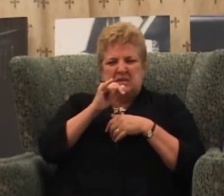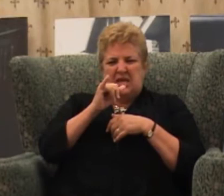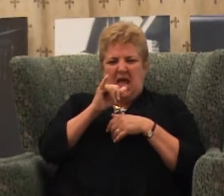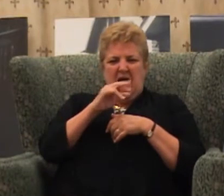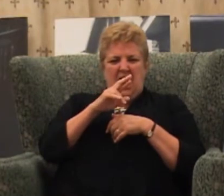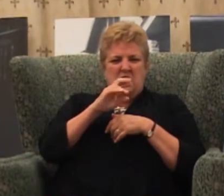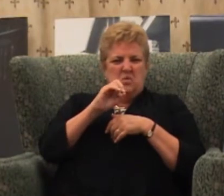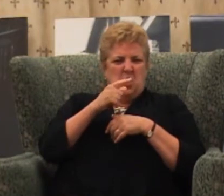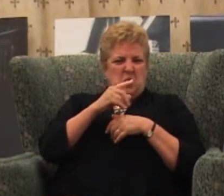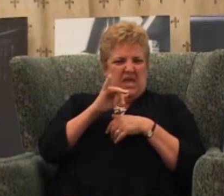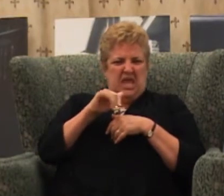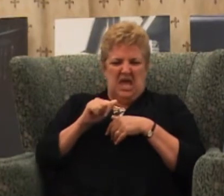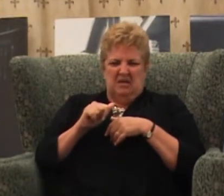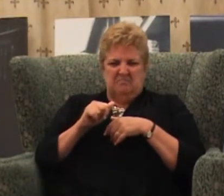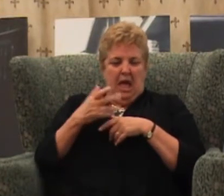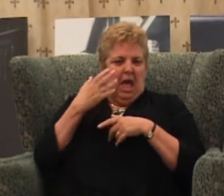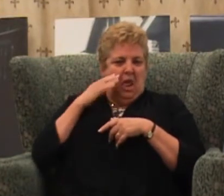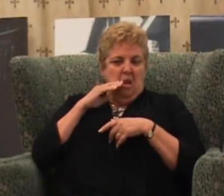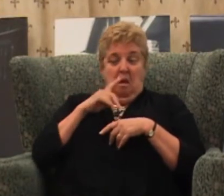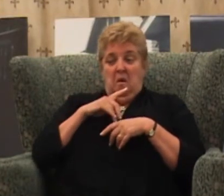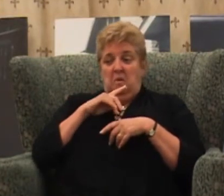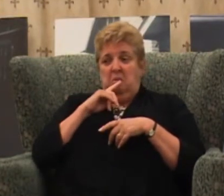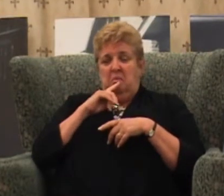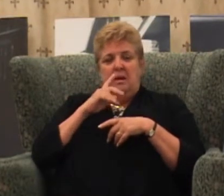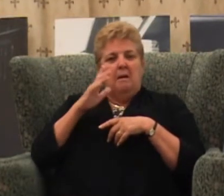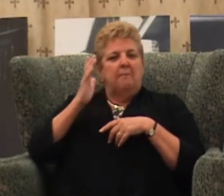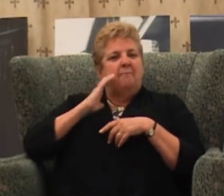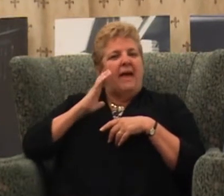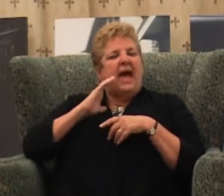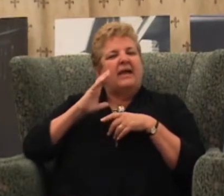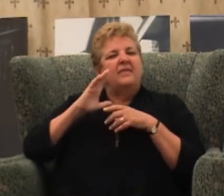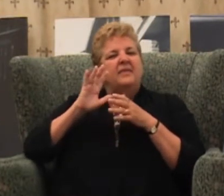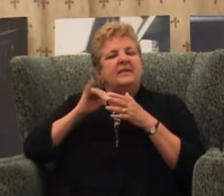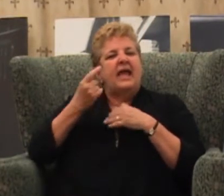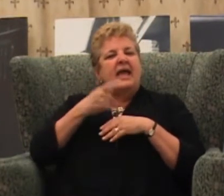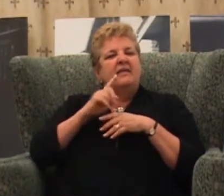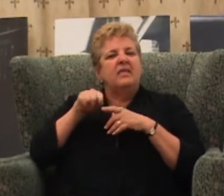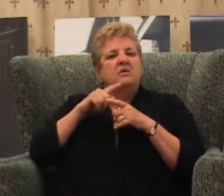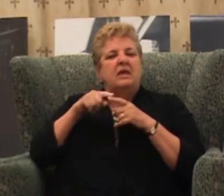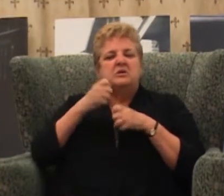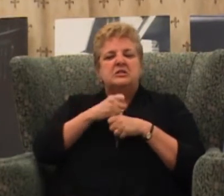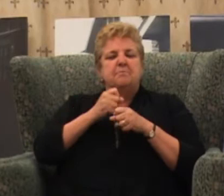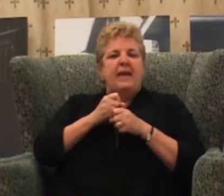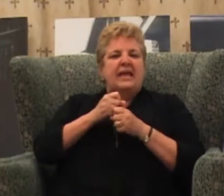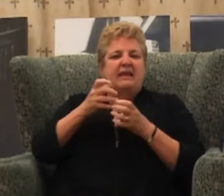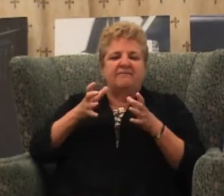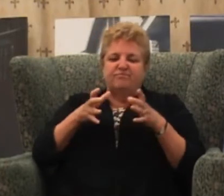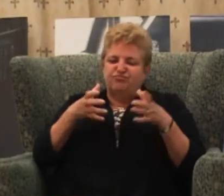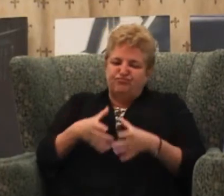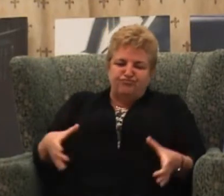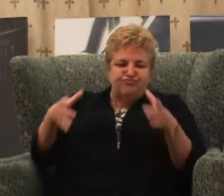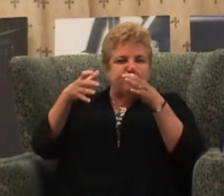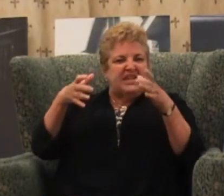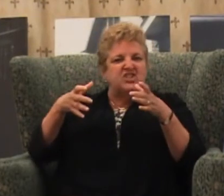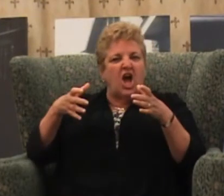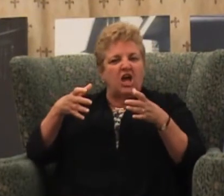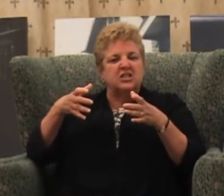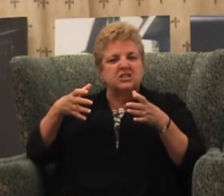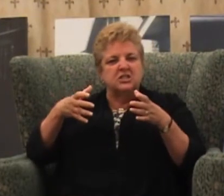right? Back when they used to make it in the jugs and you could chug a lug, right? Because you see, by now, my thinking